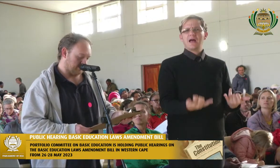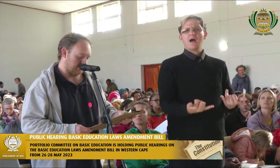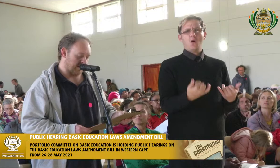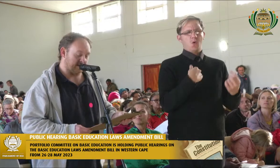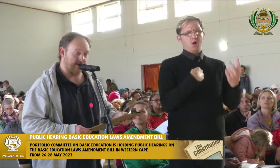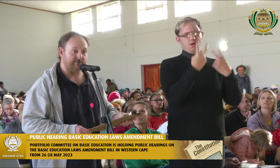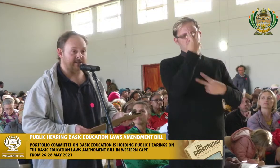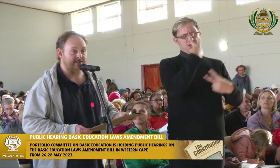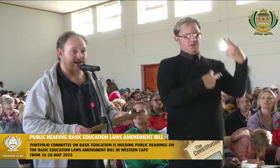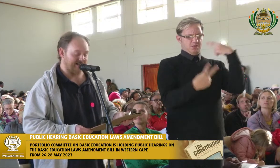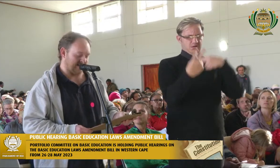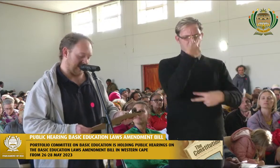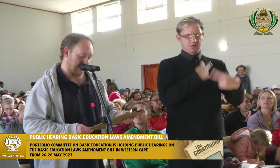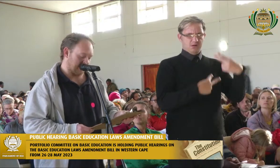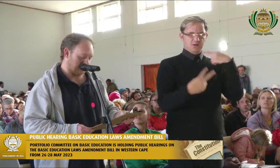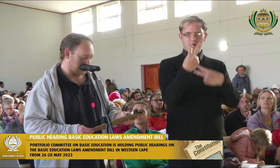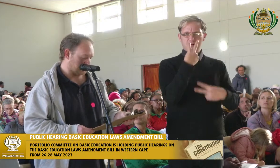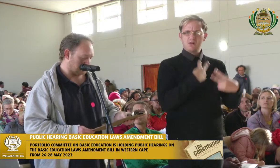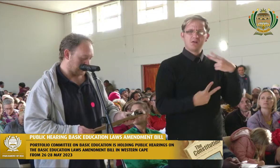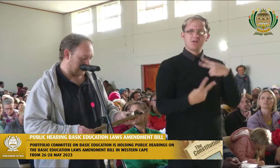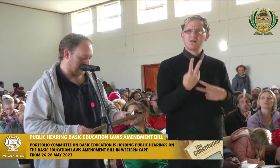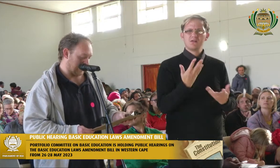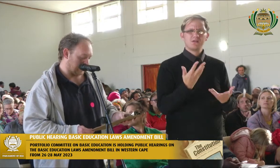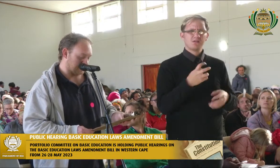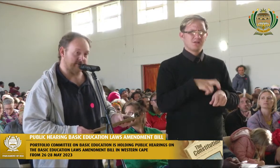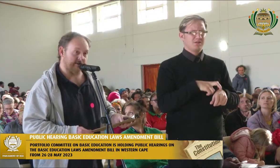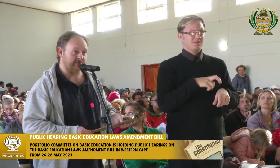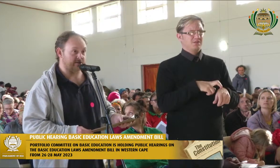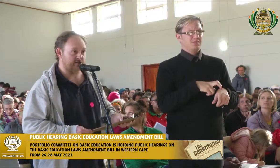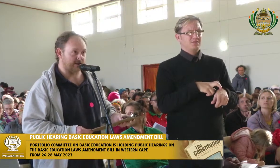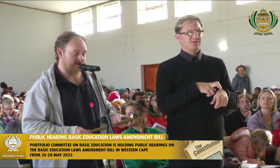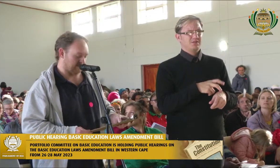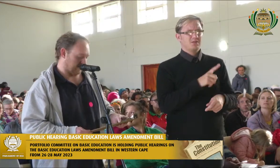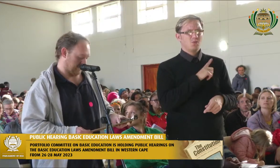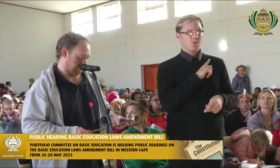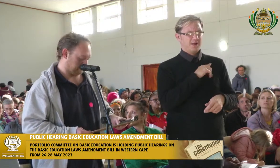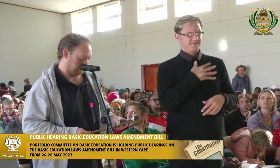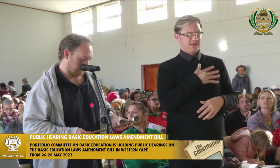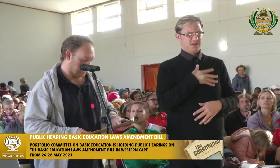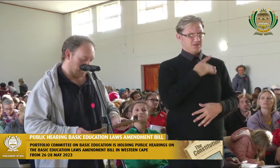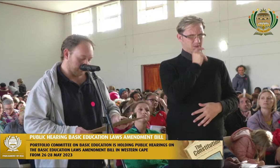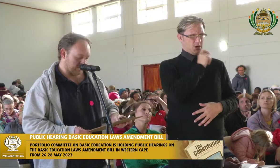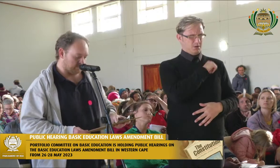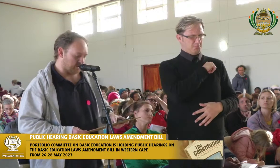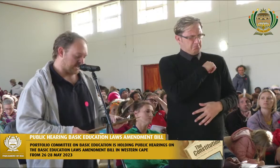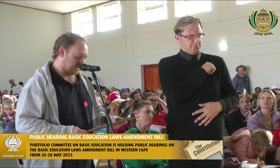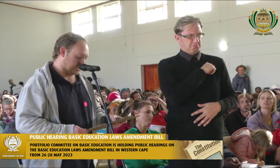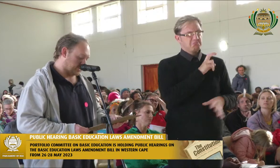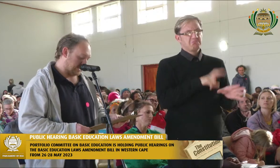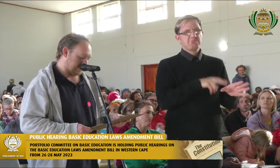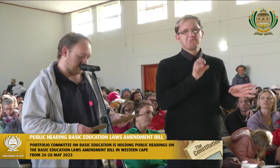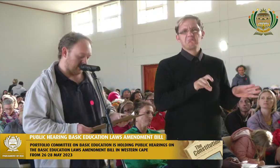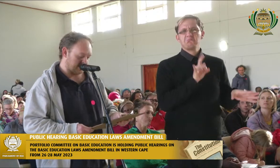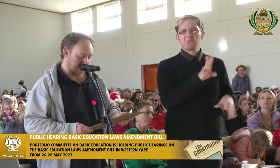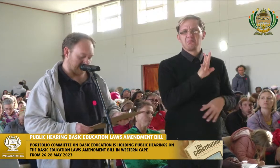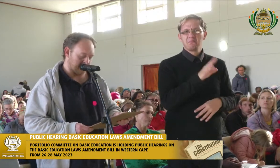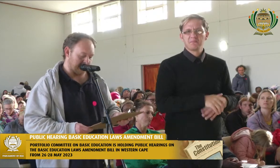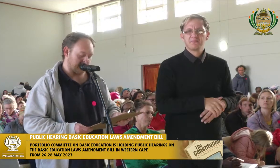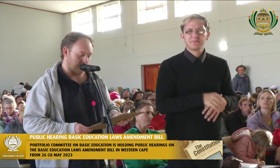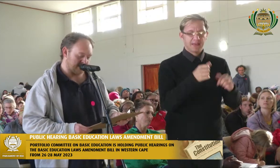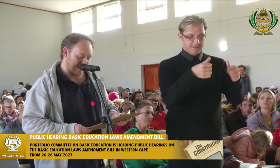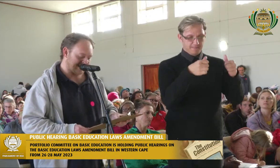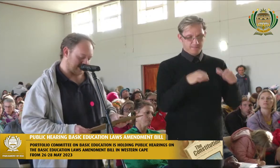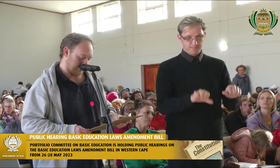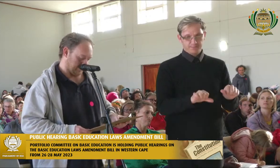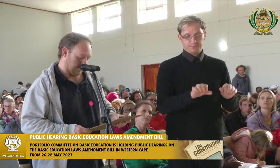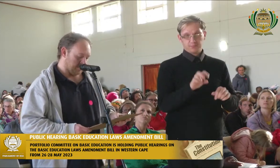audits, which I believe is cunningly added to breed an atmosphere of distrust among them. Furthermore, Section 20 grants the DOE